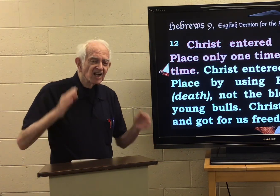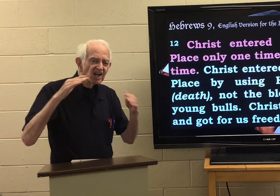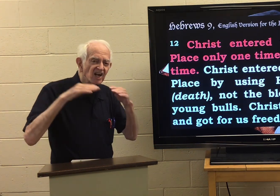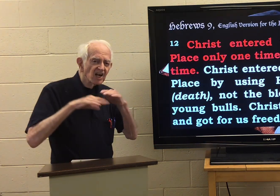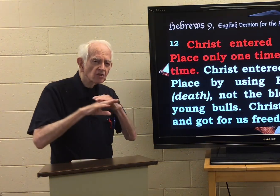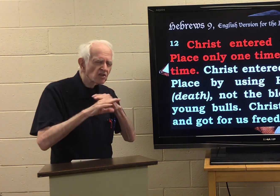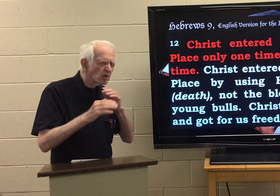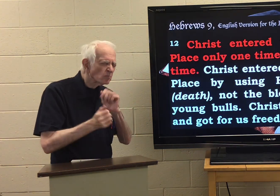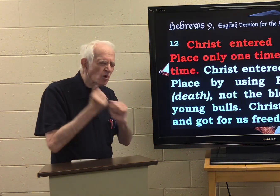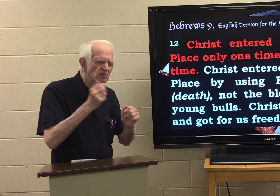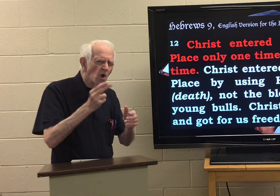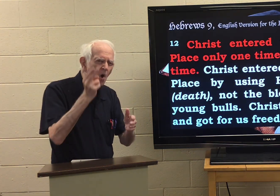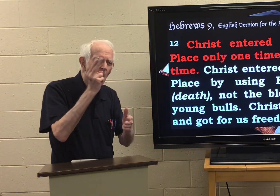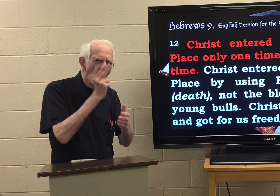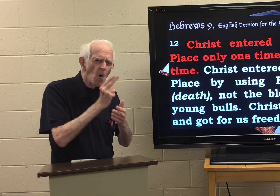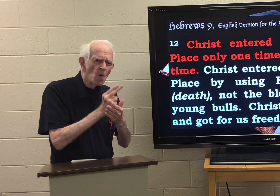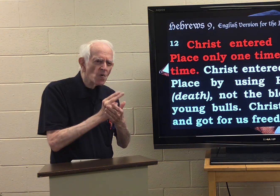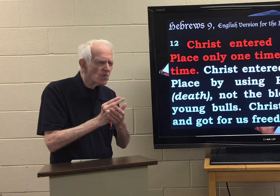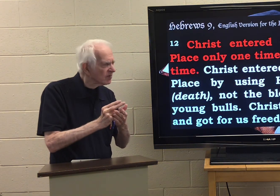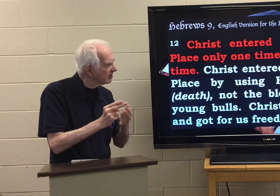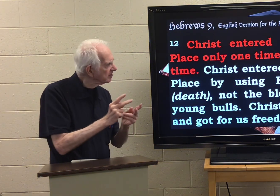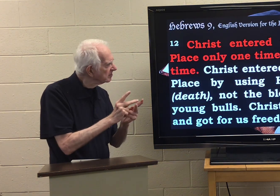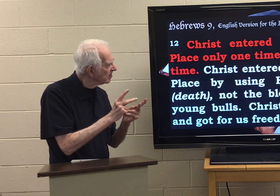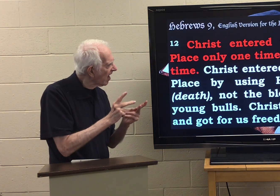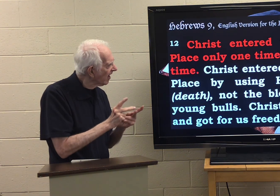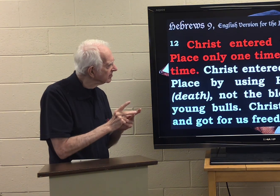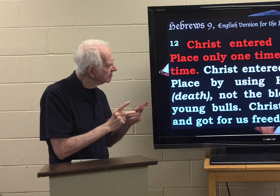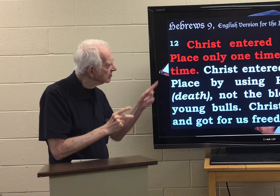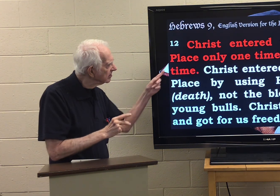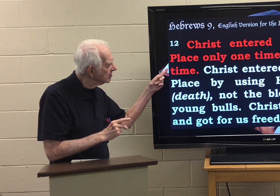Christ entered the most holy place.